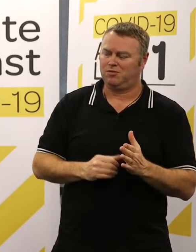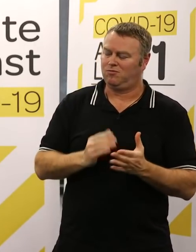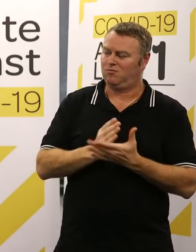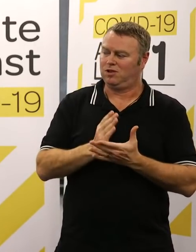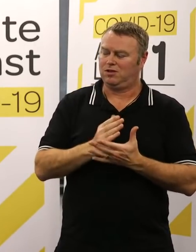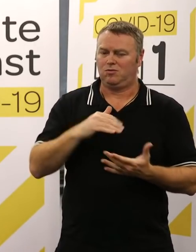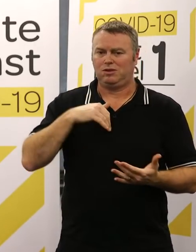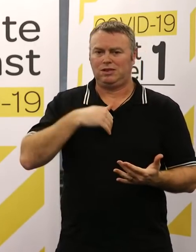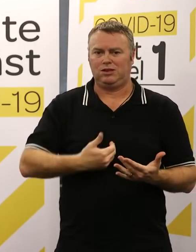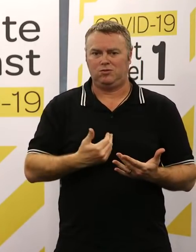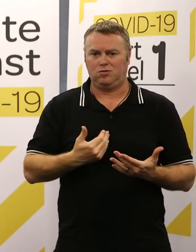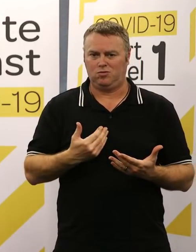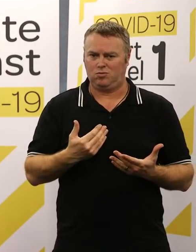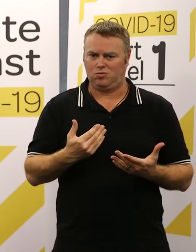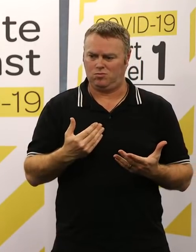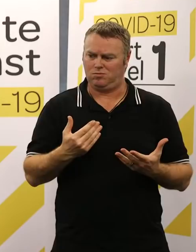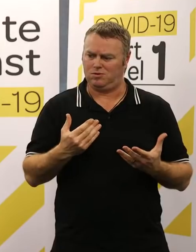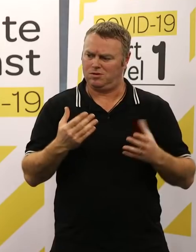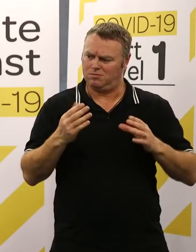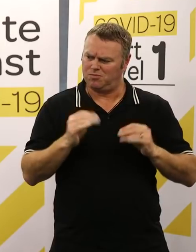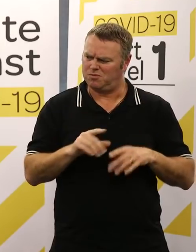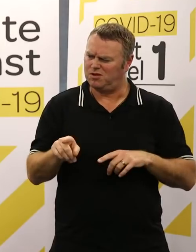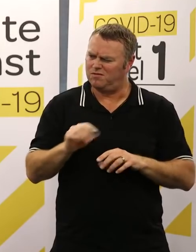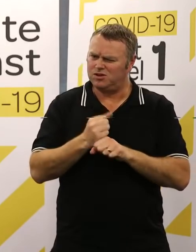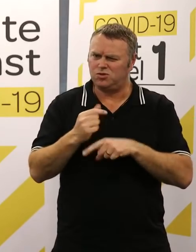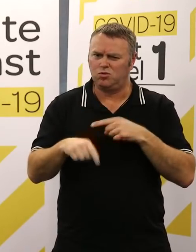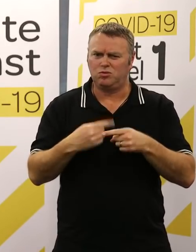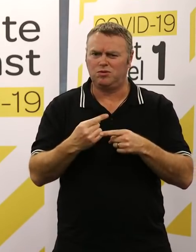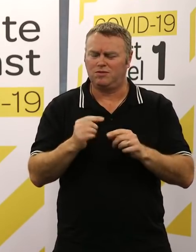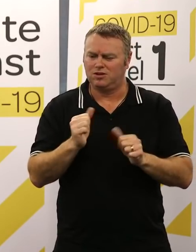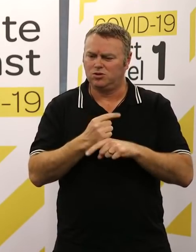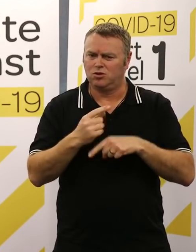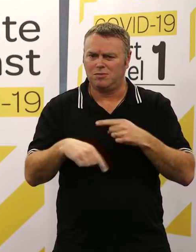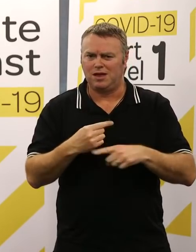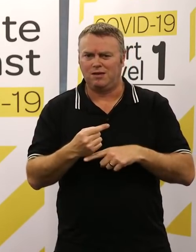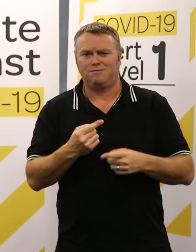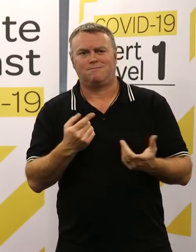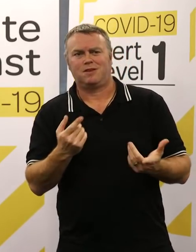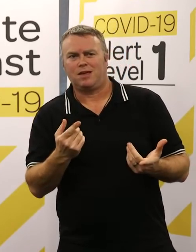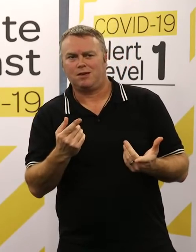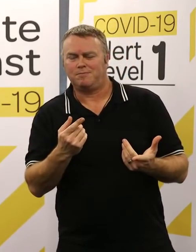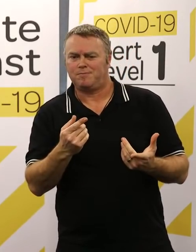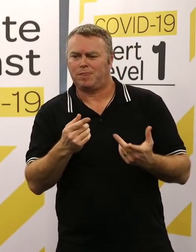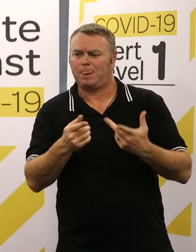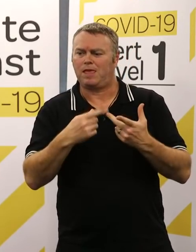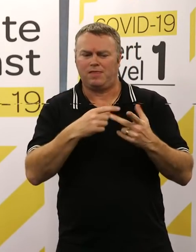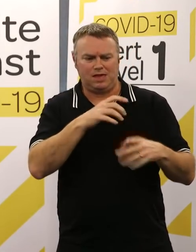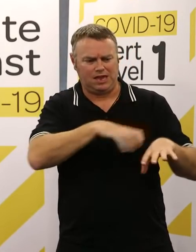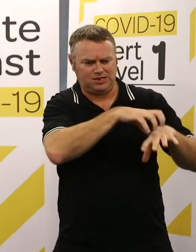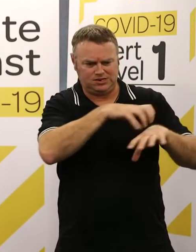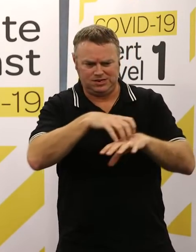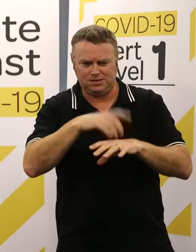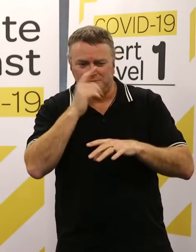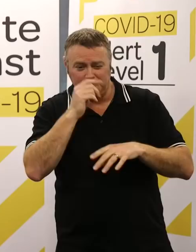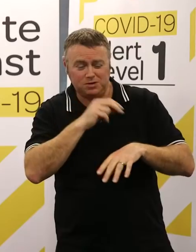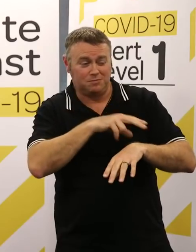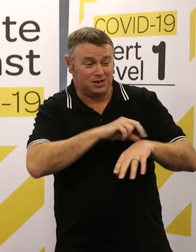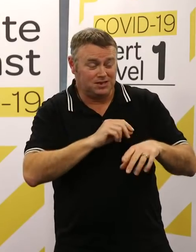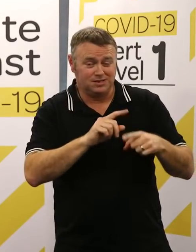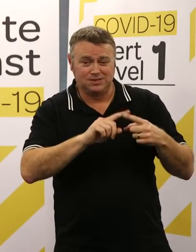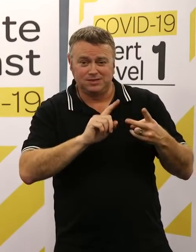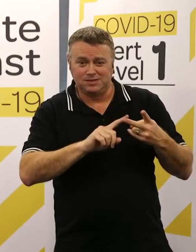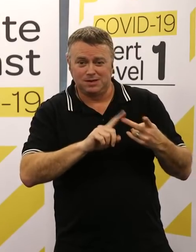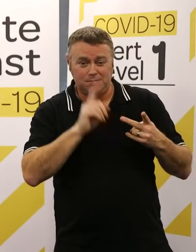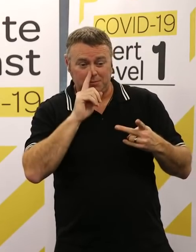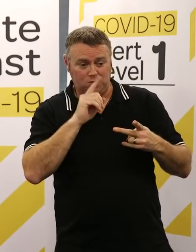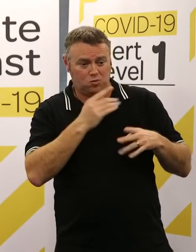mentioned before finding services, which is mostly customs and I understand police if needed. So what's the next step if these people continue to sort